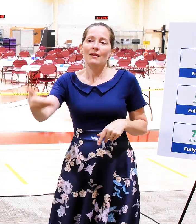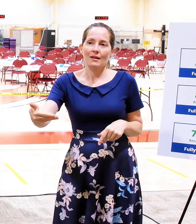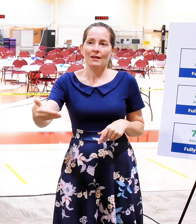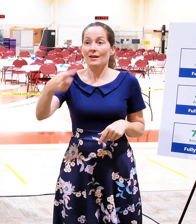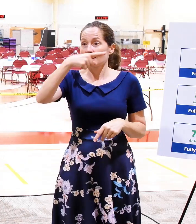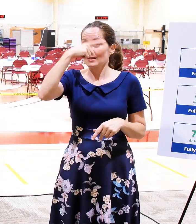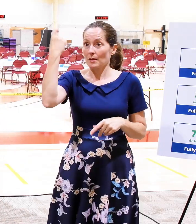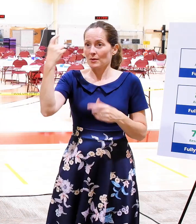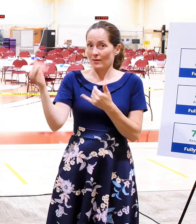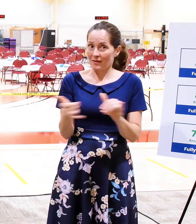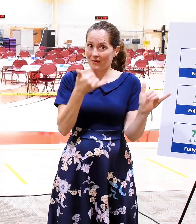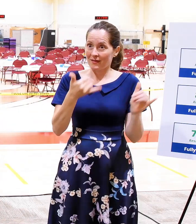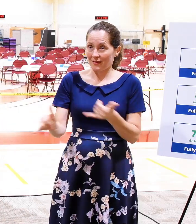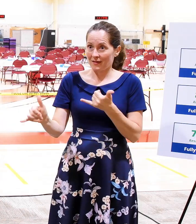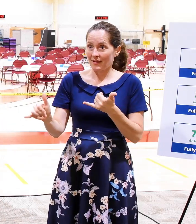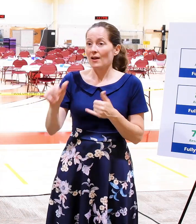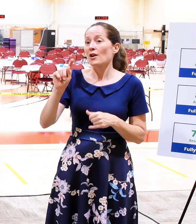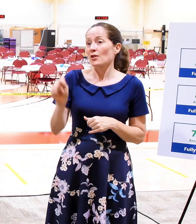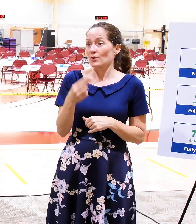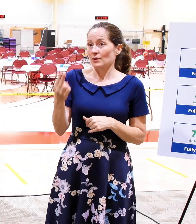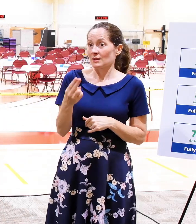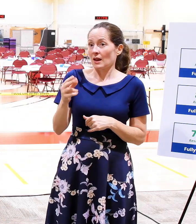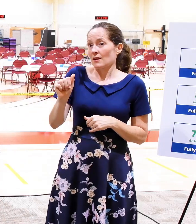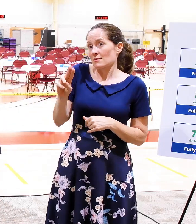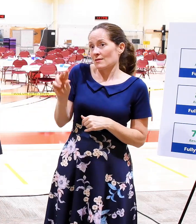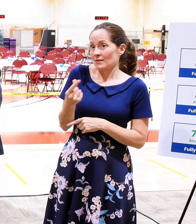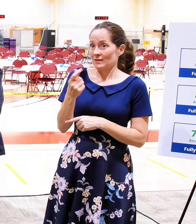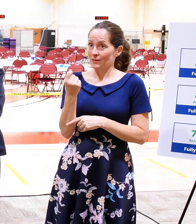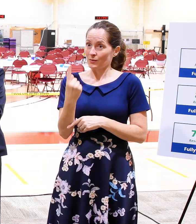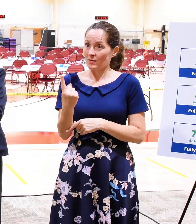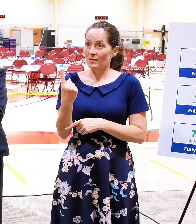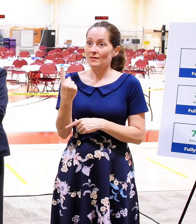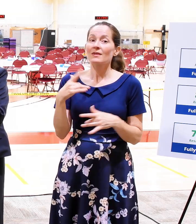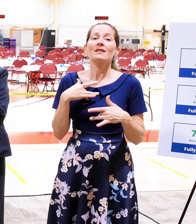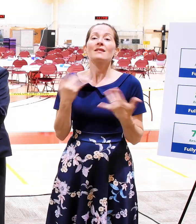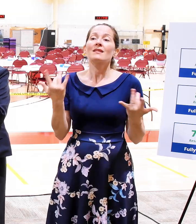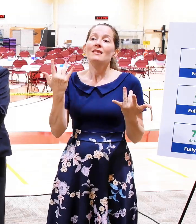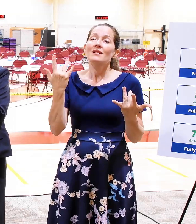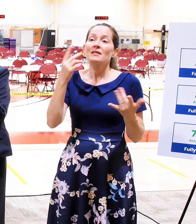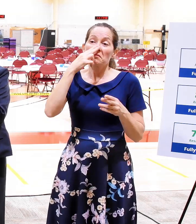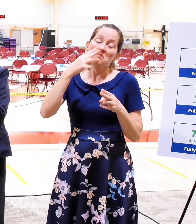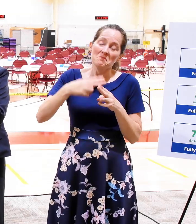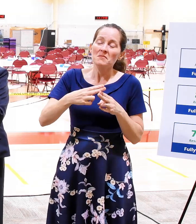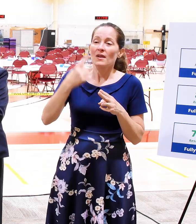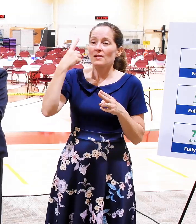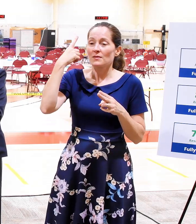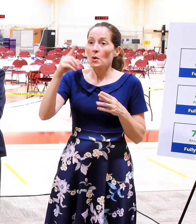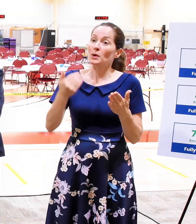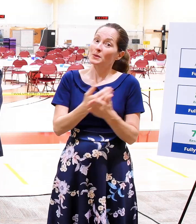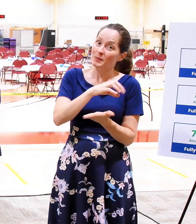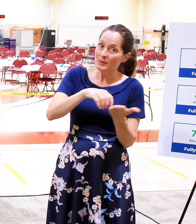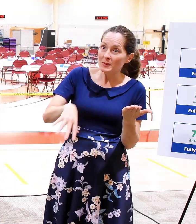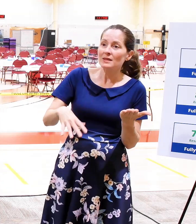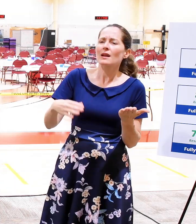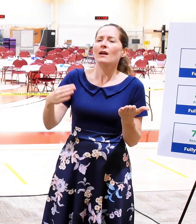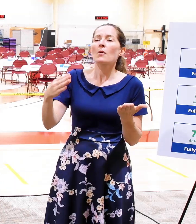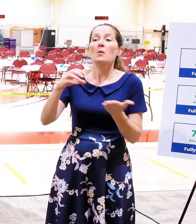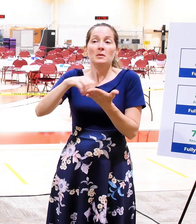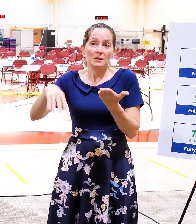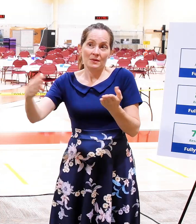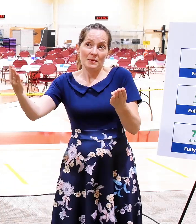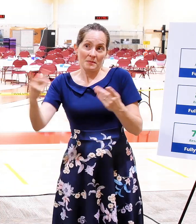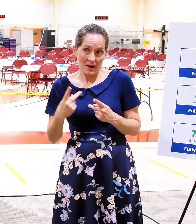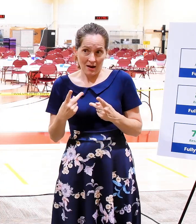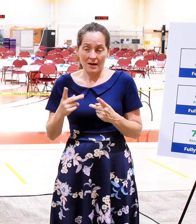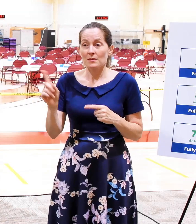Thursday, August 12th, an event for both our new and returning students. The clinic will be situated off our main